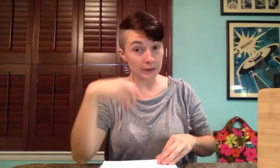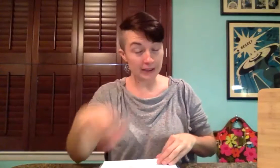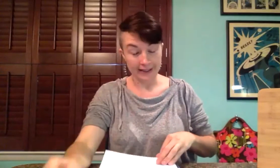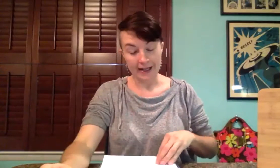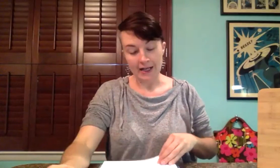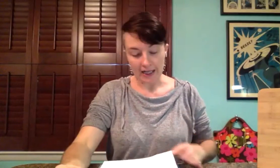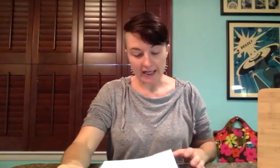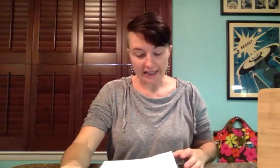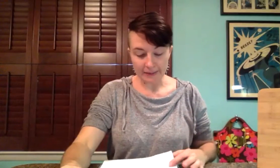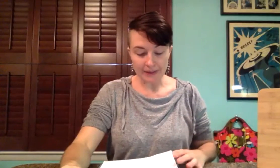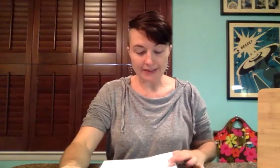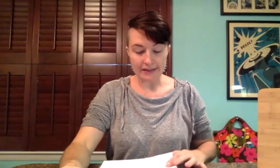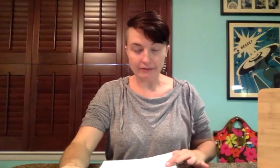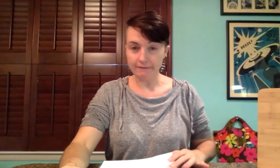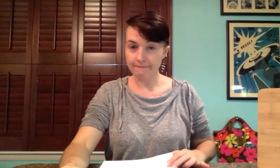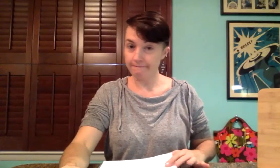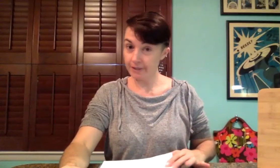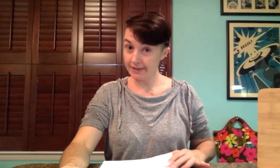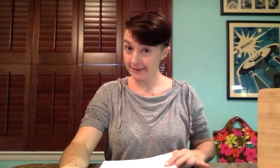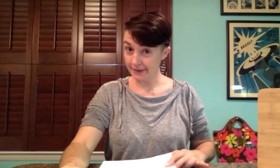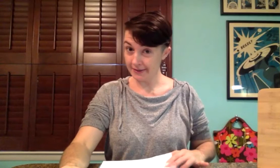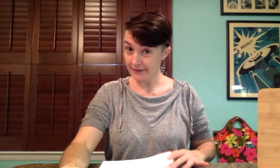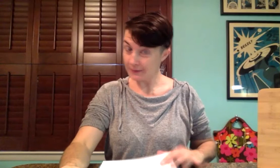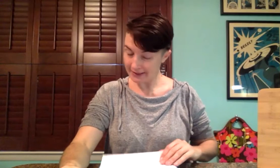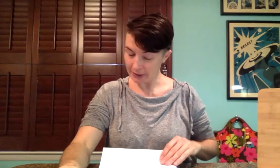therefore, I'm going to save the first song that I was going